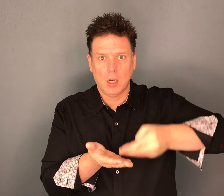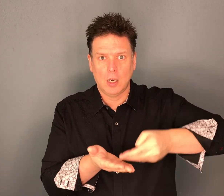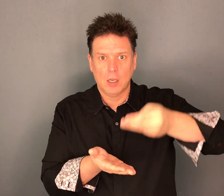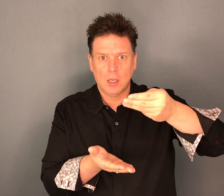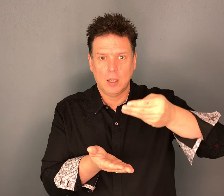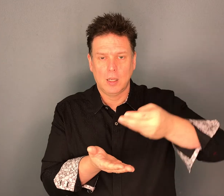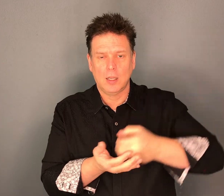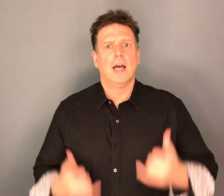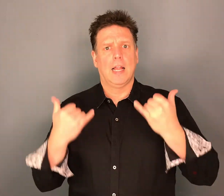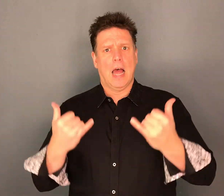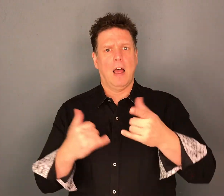fingers.